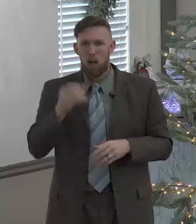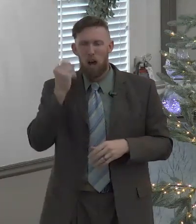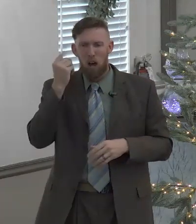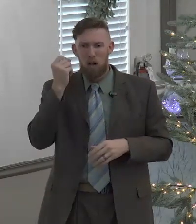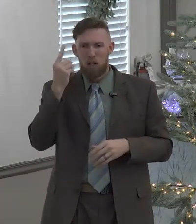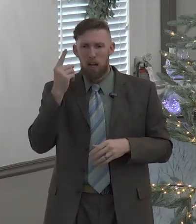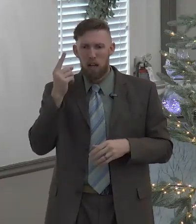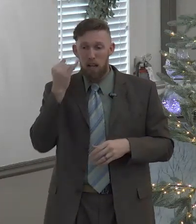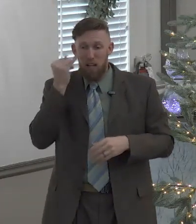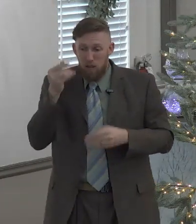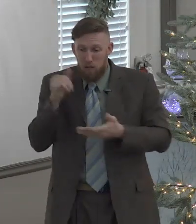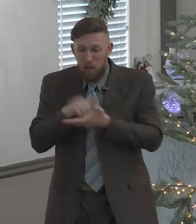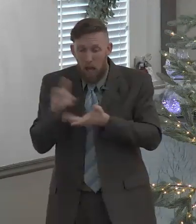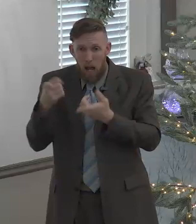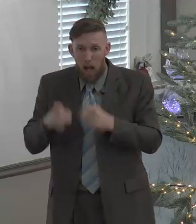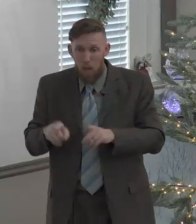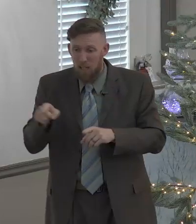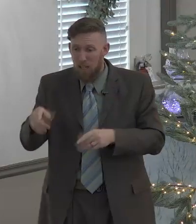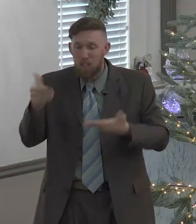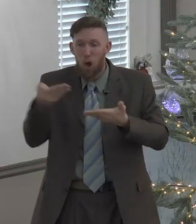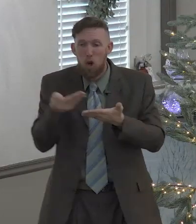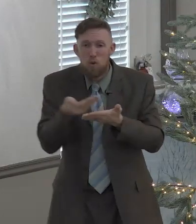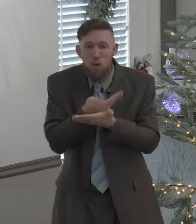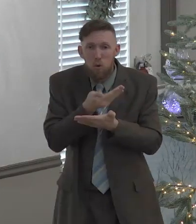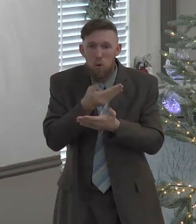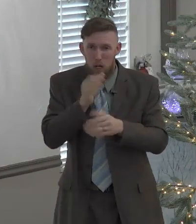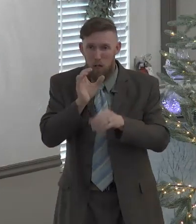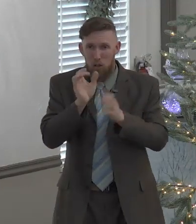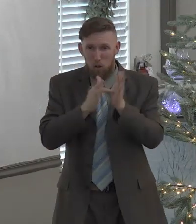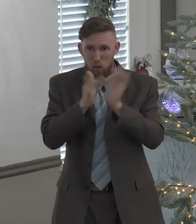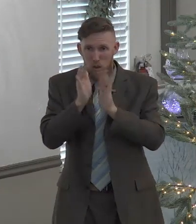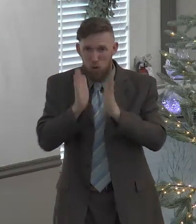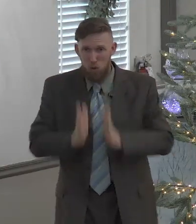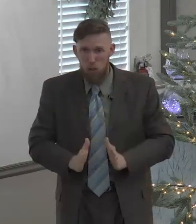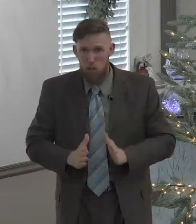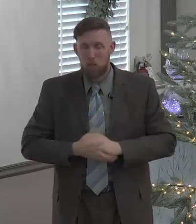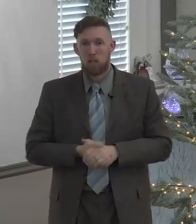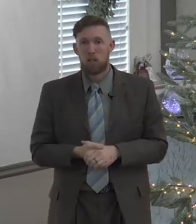then understand he's been a Christian for a matter of minutes.